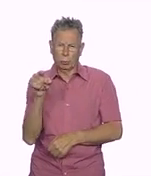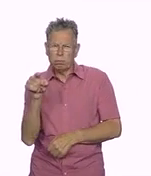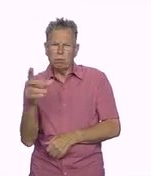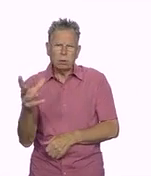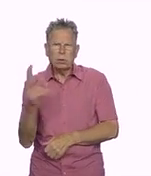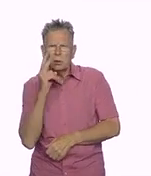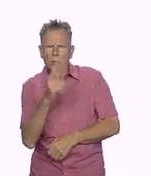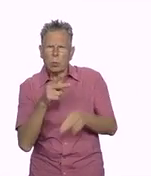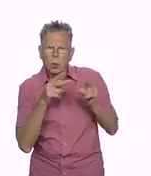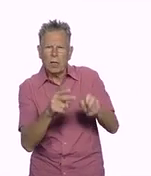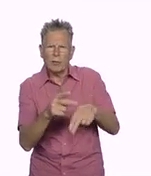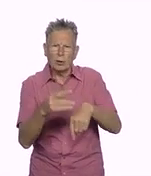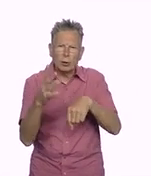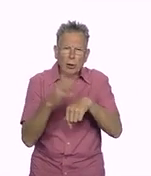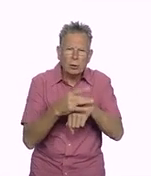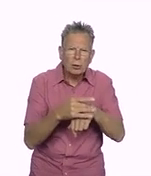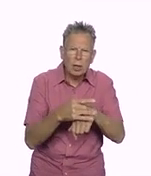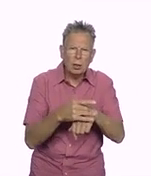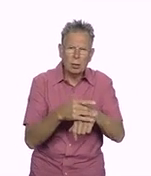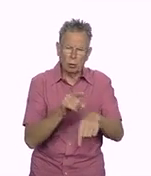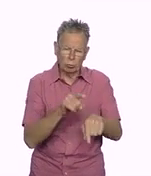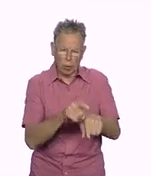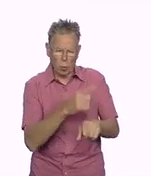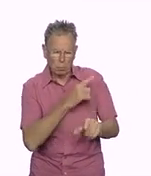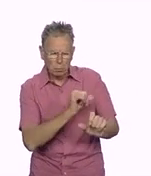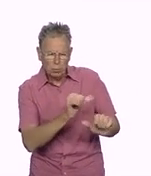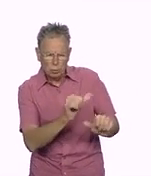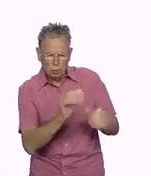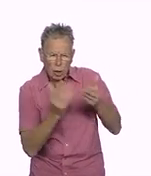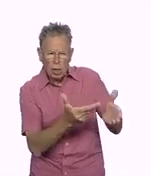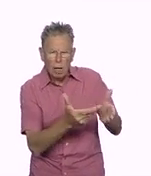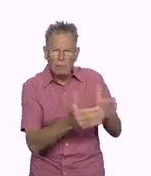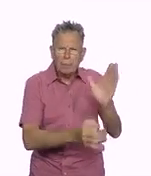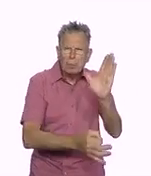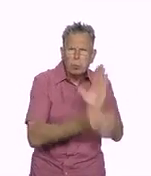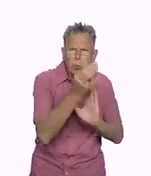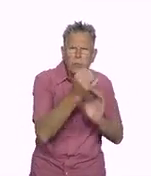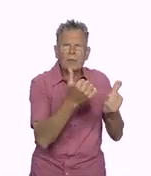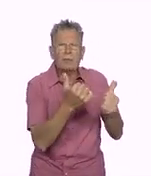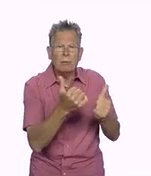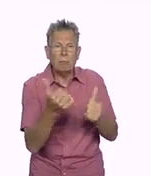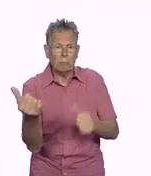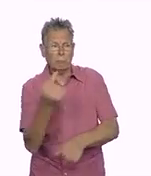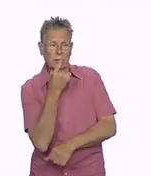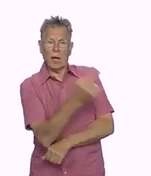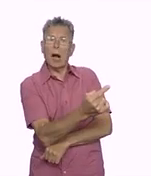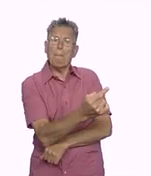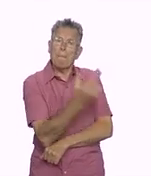If you can see ways that doctors could improve their services, you should let them know.